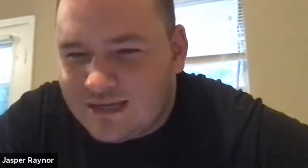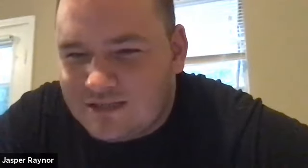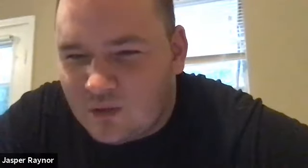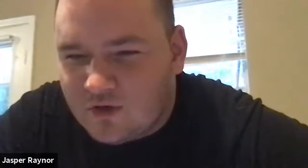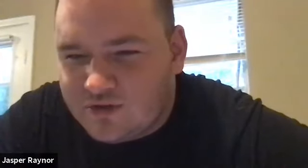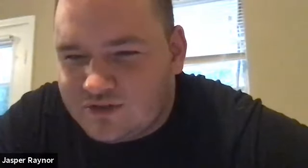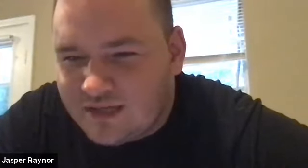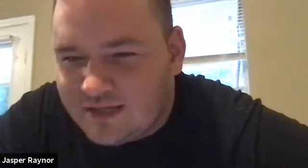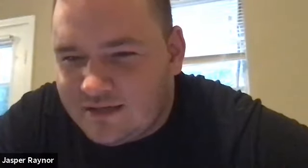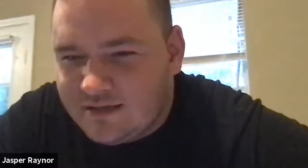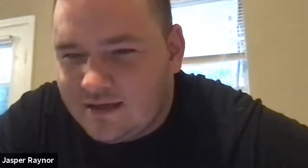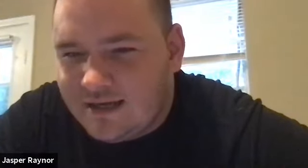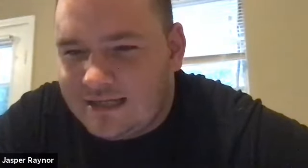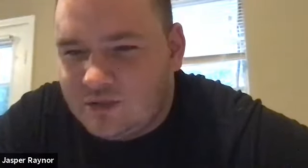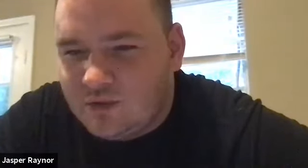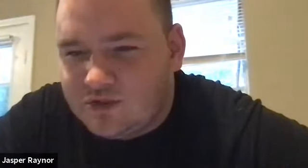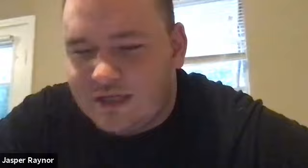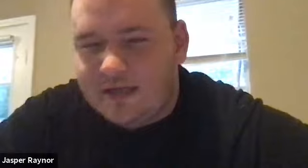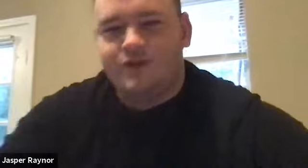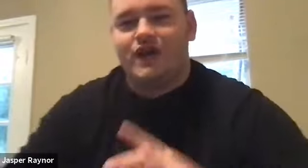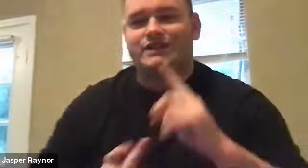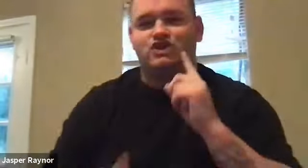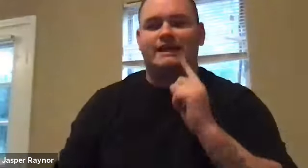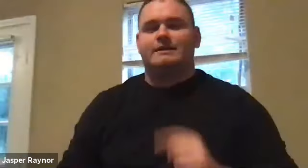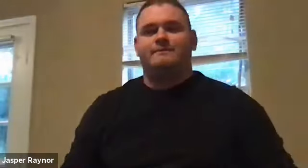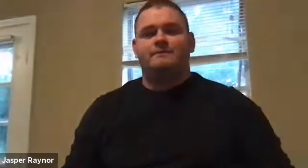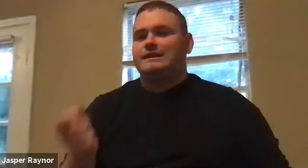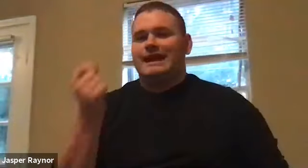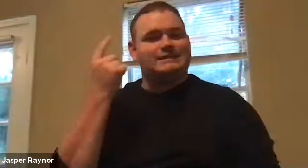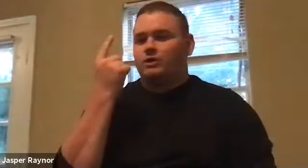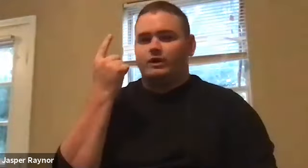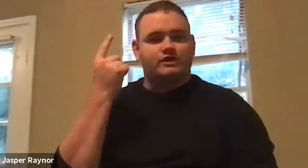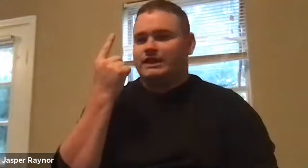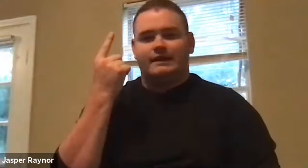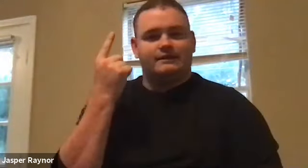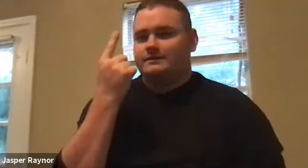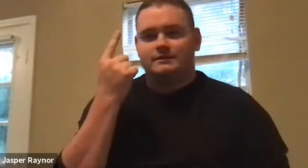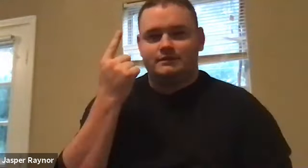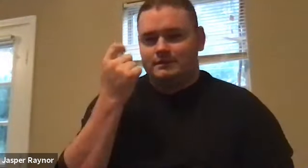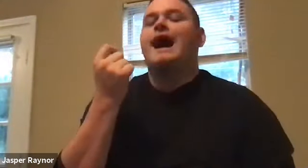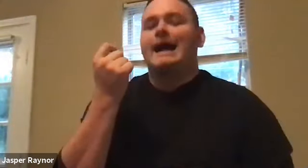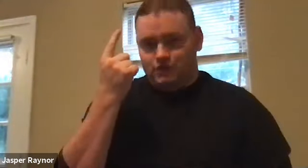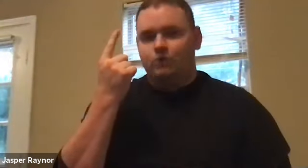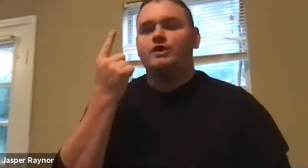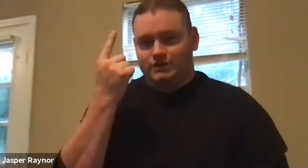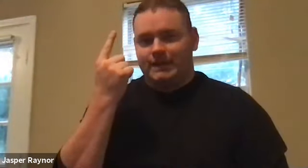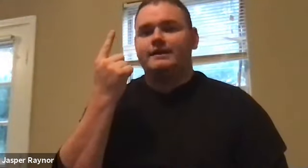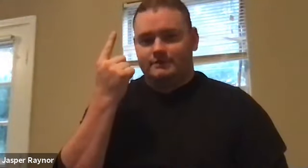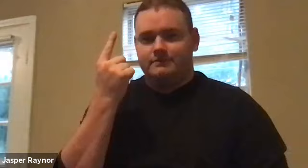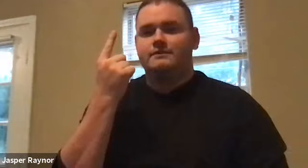I don't understand and I do understand? Your head shake. I don't understand. I do understand.